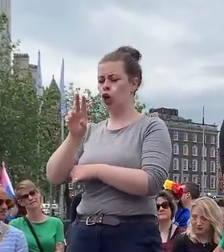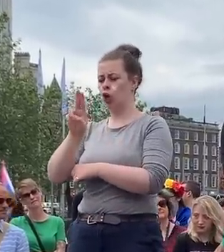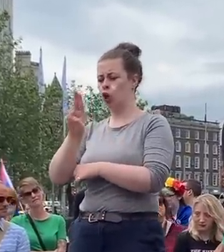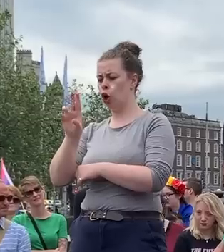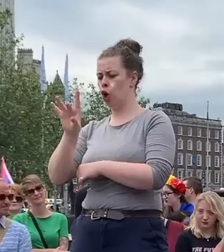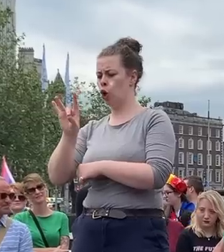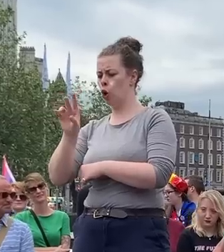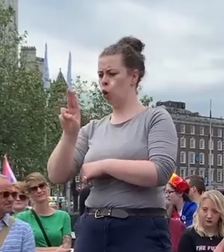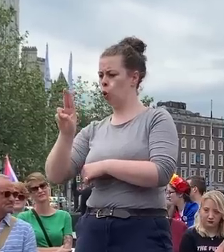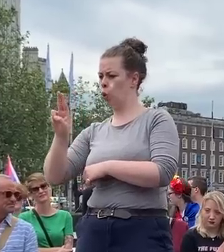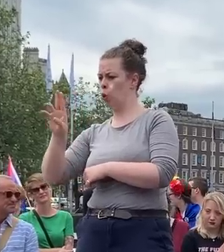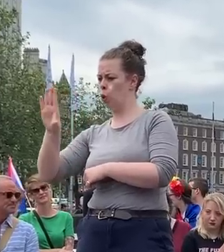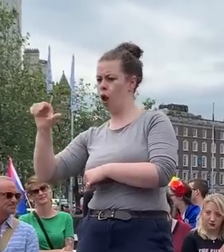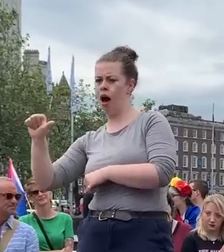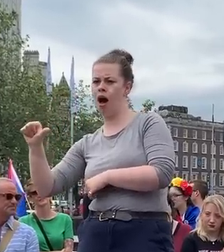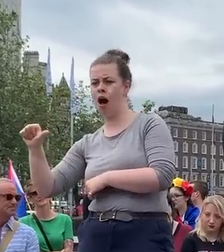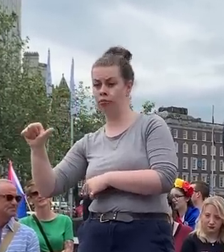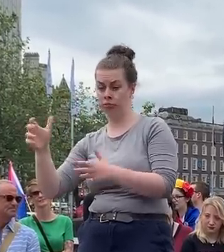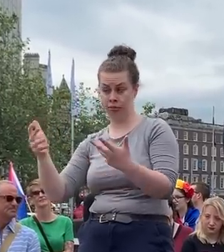Kukula, thank you. And it is